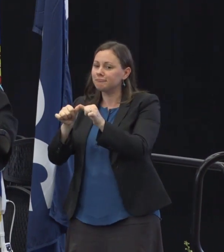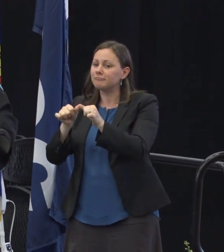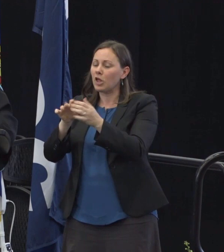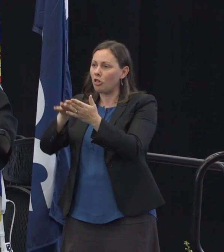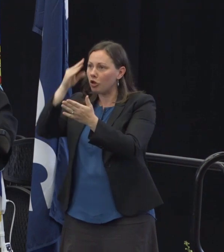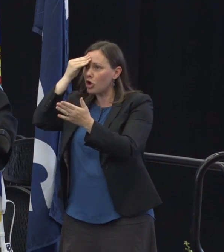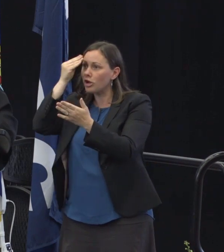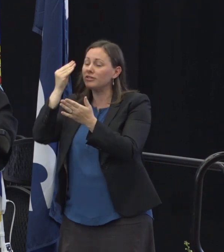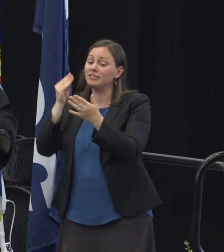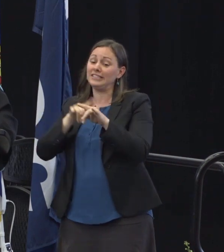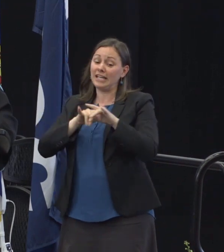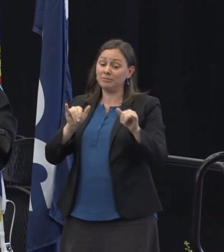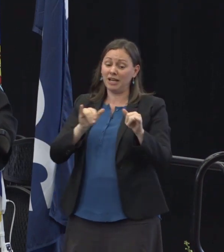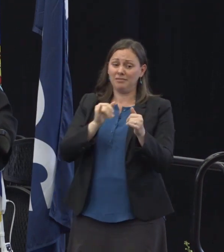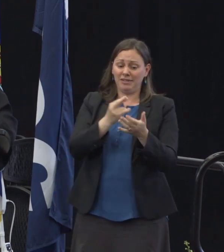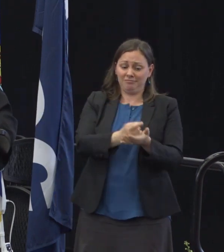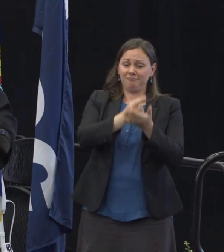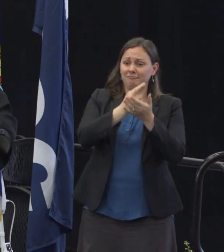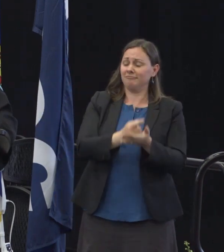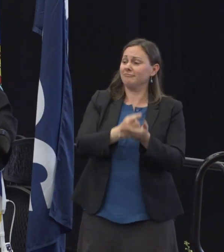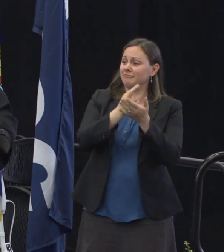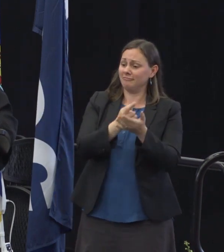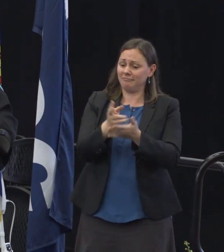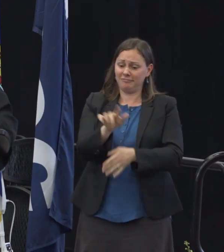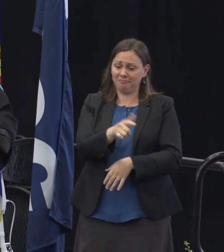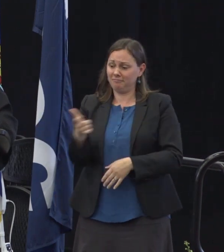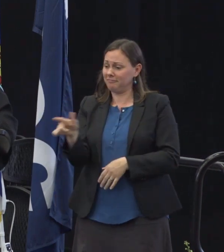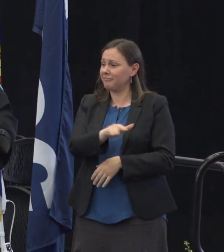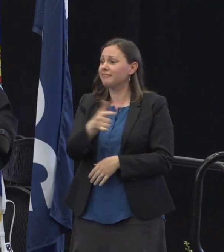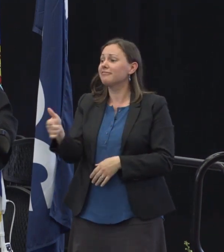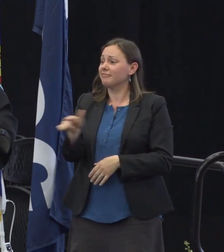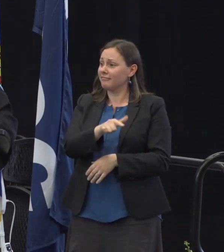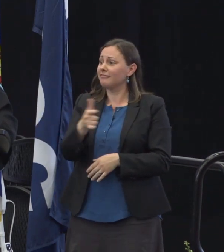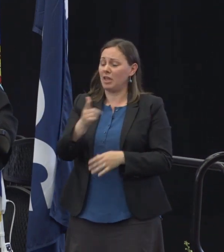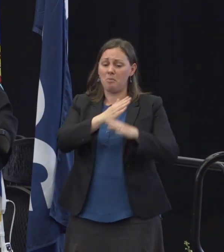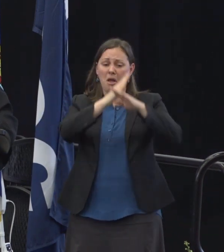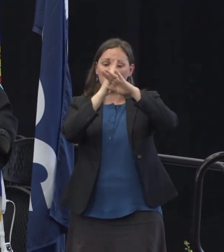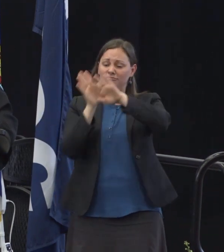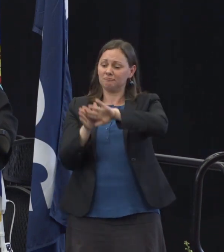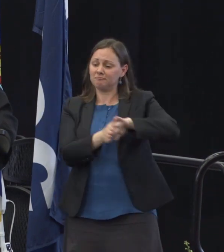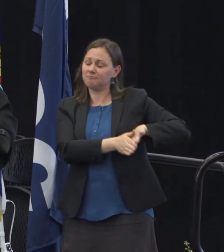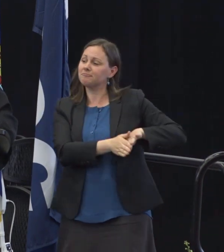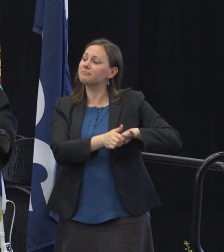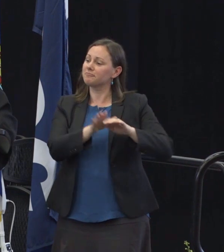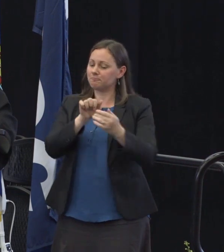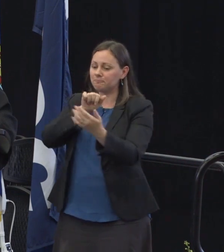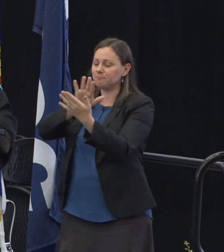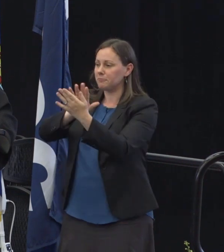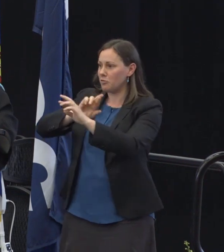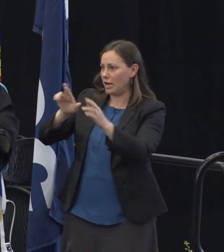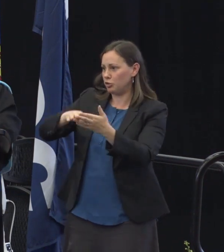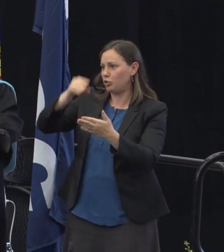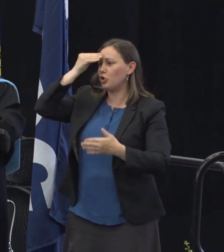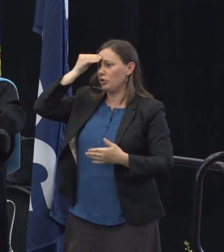striving to overcome the barriers and challenges she was faced with. An amazing story of